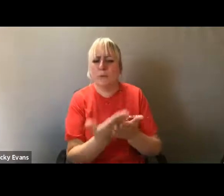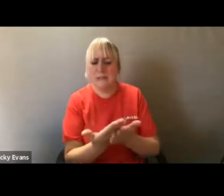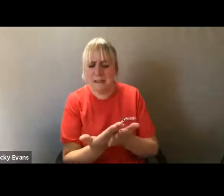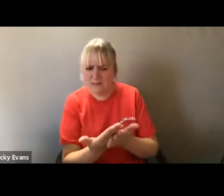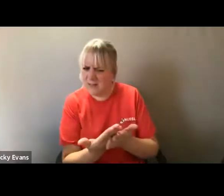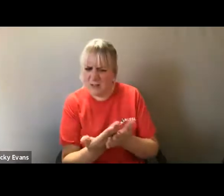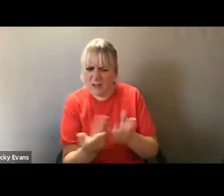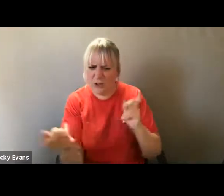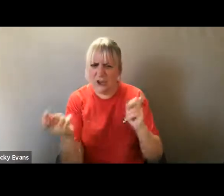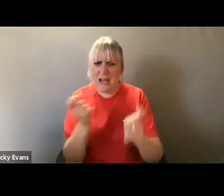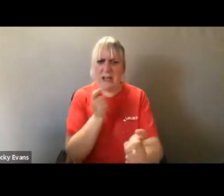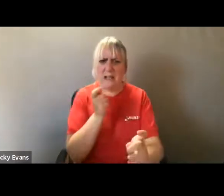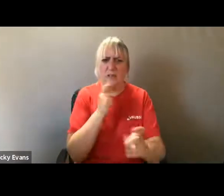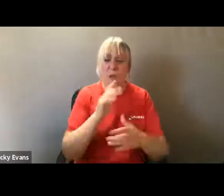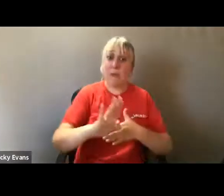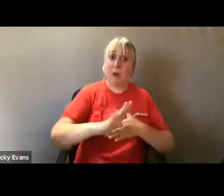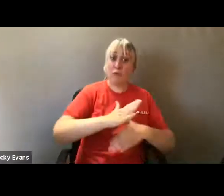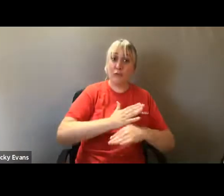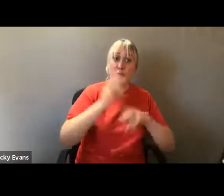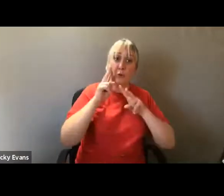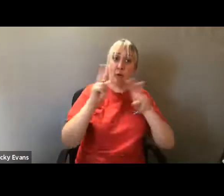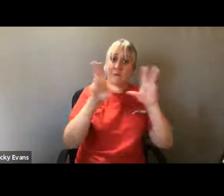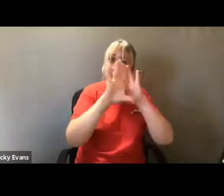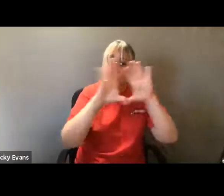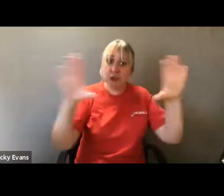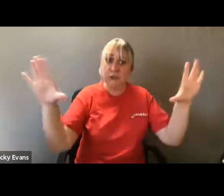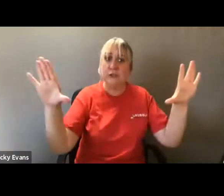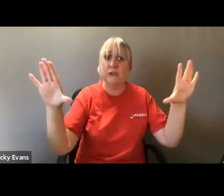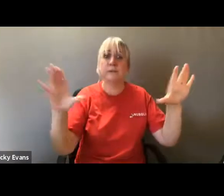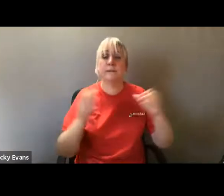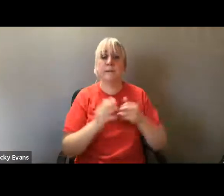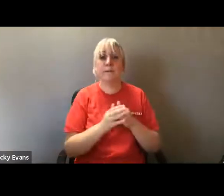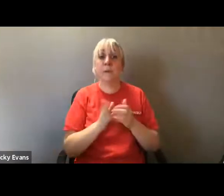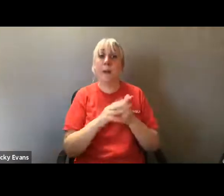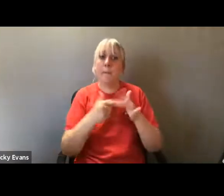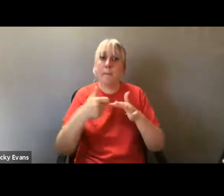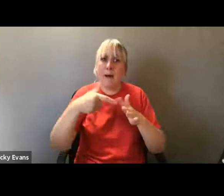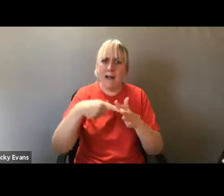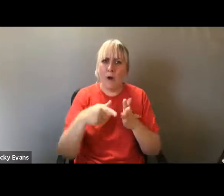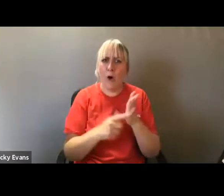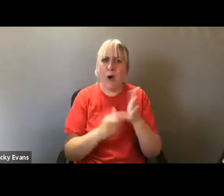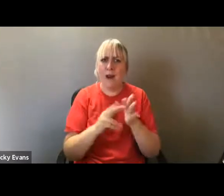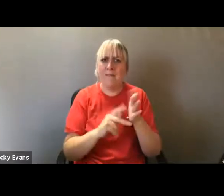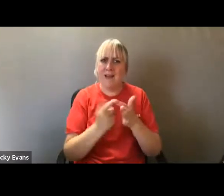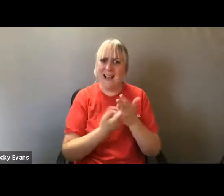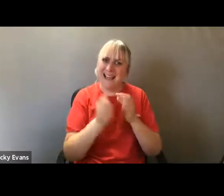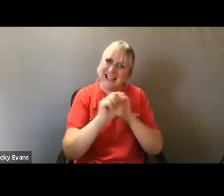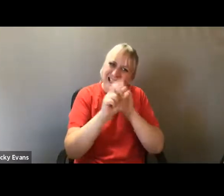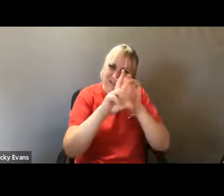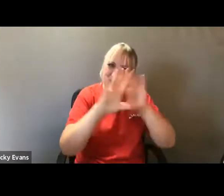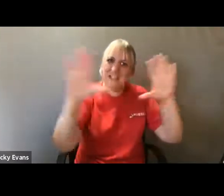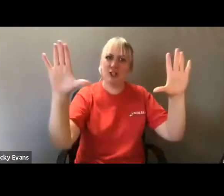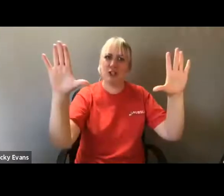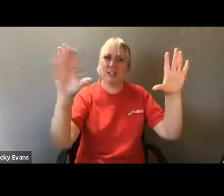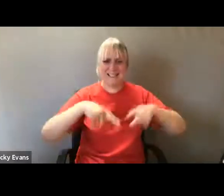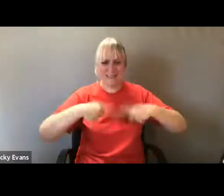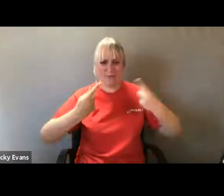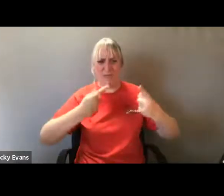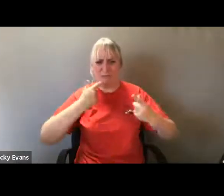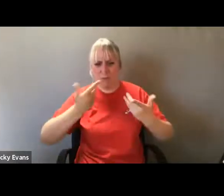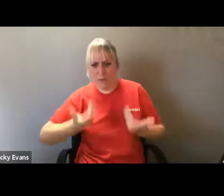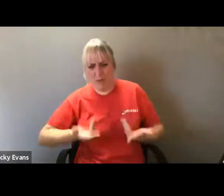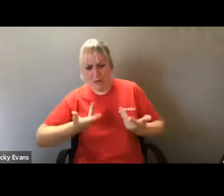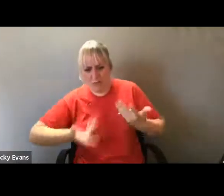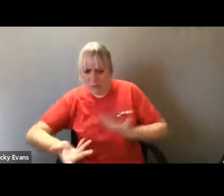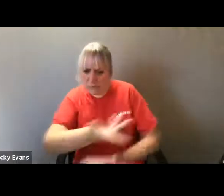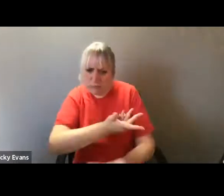vision articulated by Mike Oliver. In particular, I felt there wasn't enough emphasis placed on the fact that the